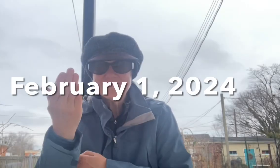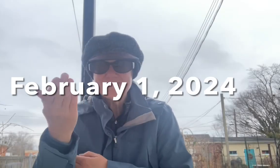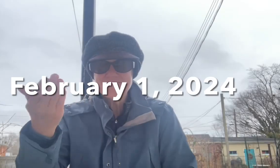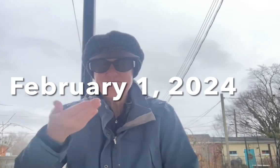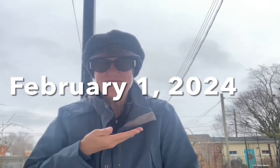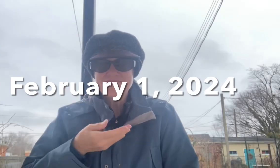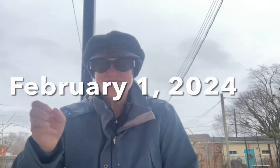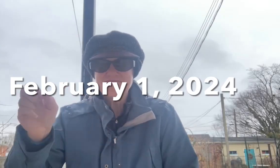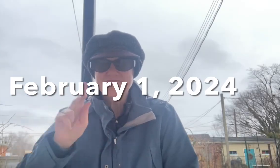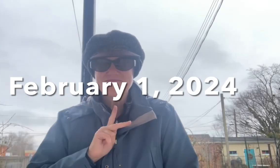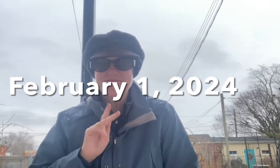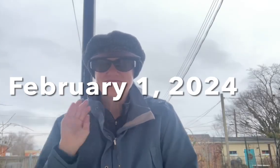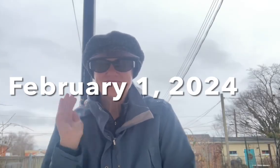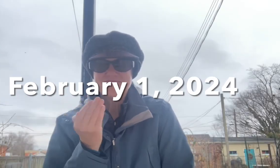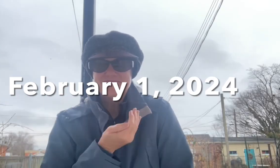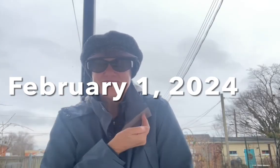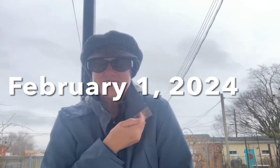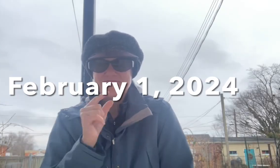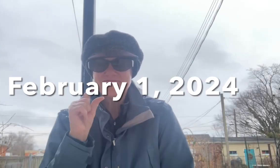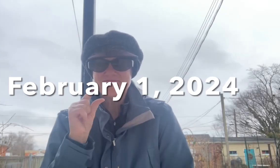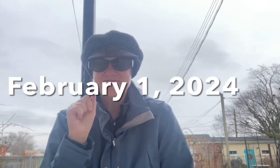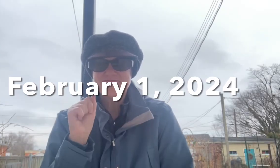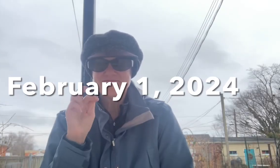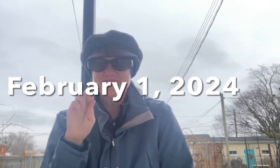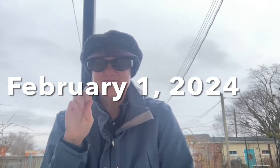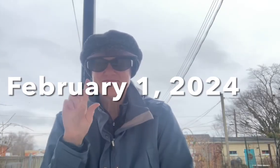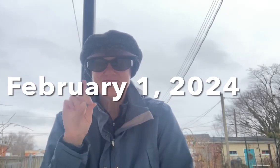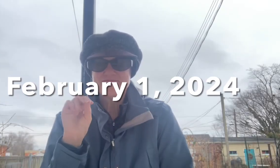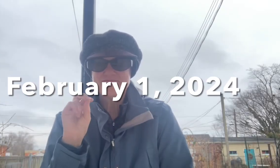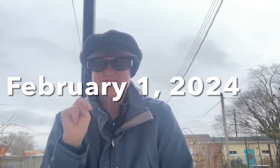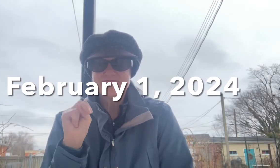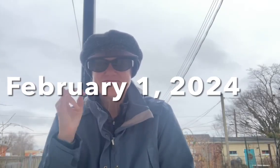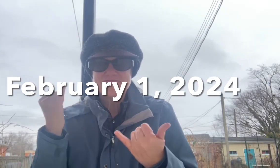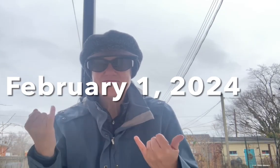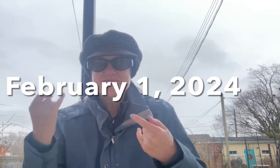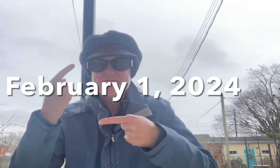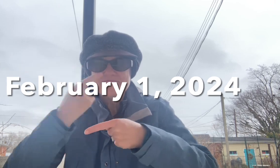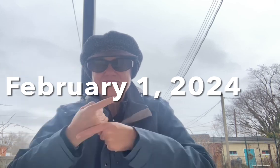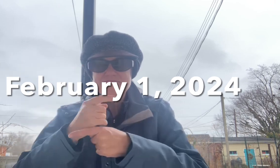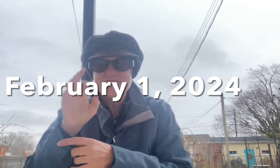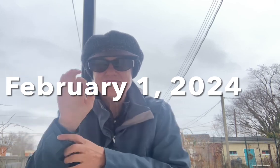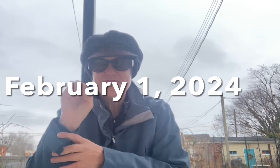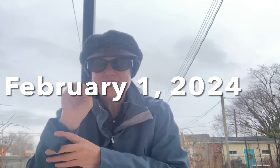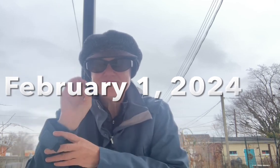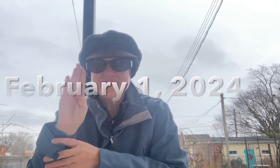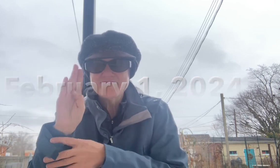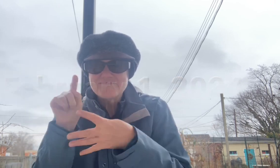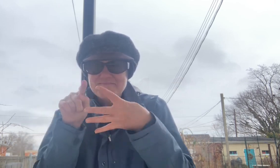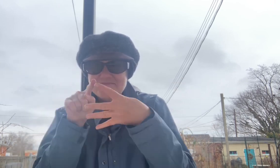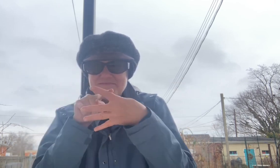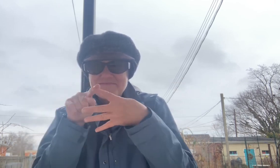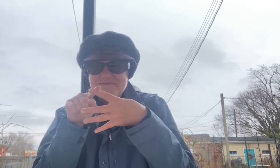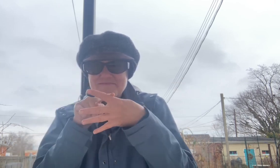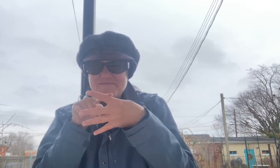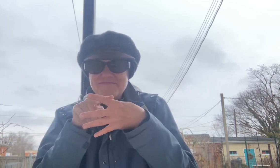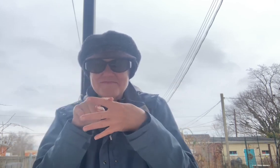Good morning and welcome back to our garden. Now, today is the beginning